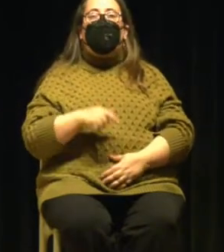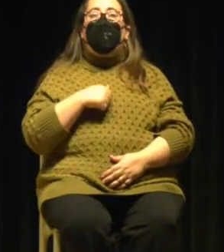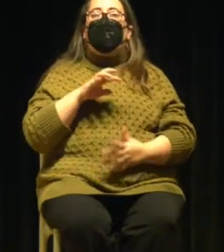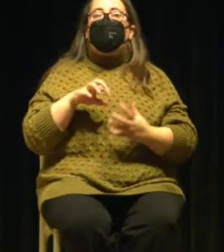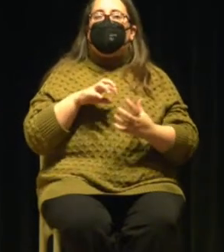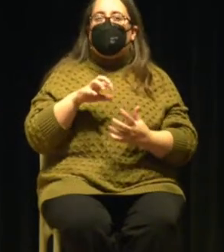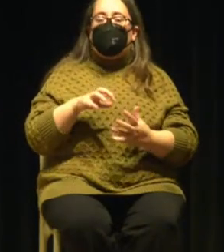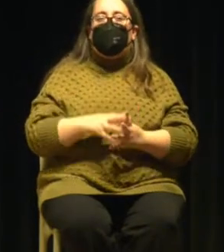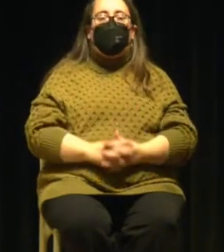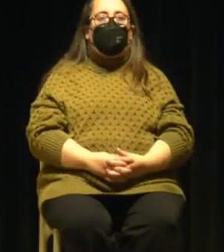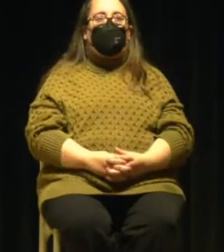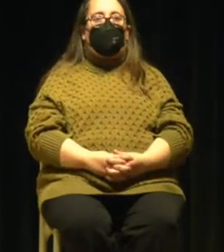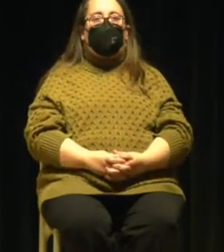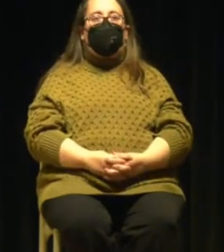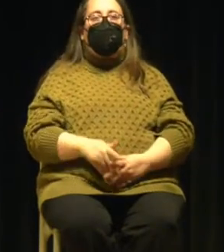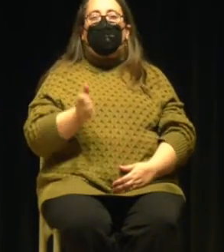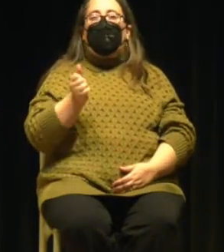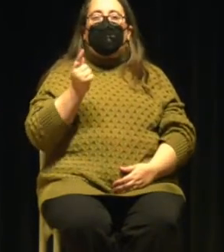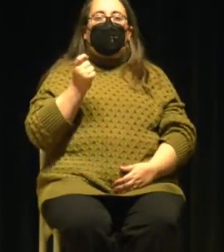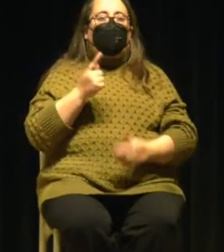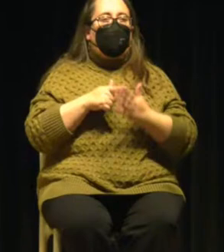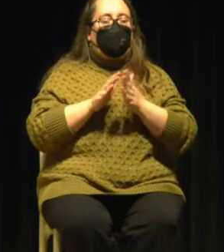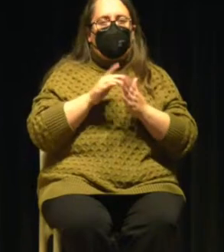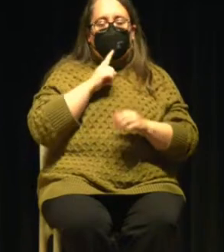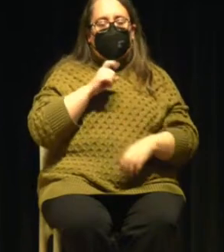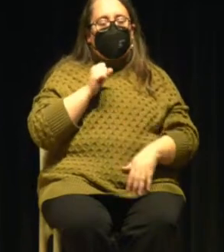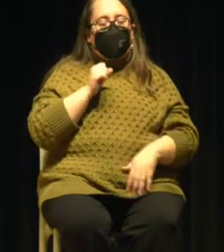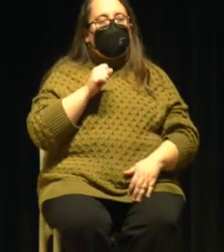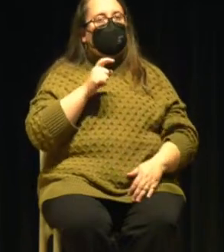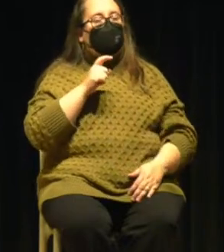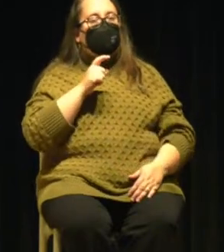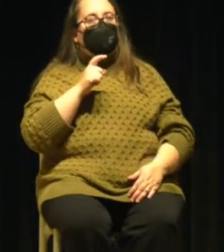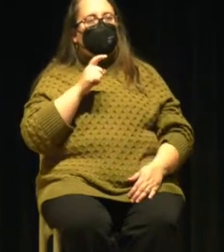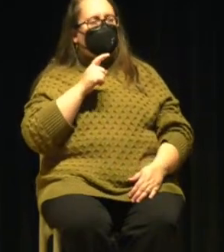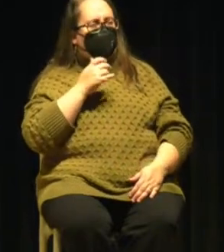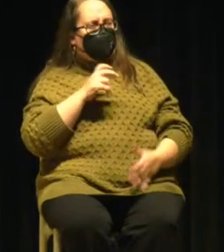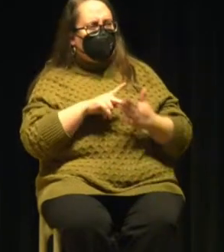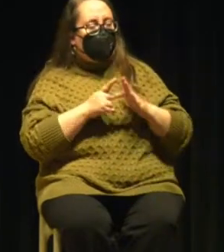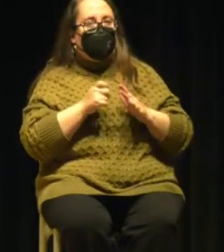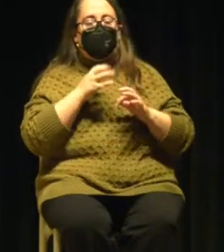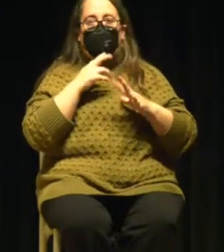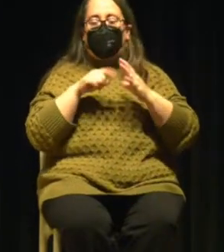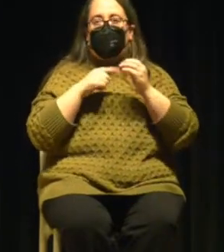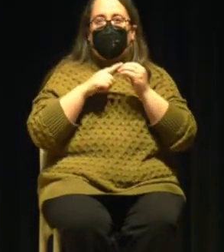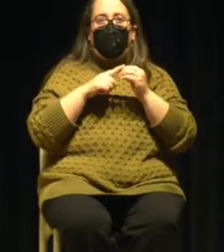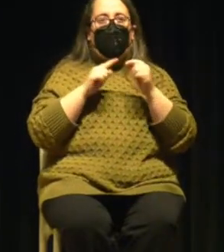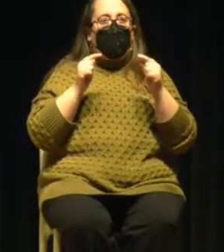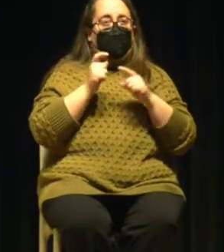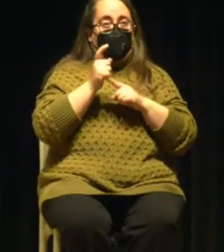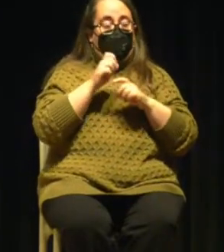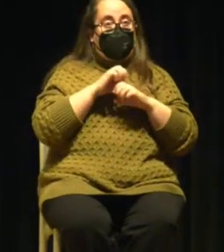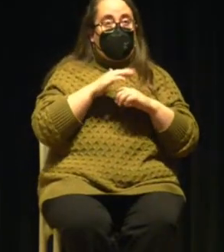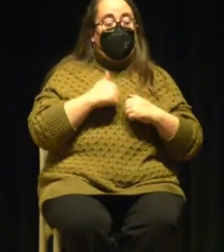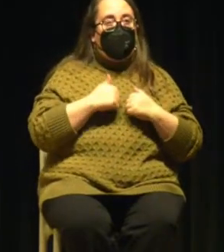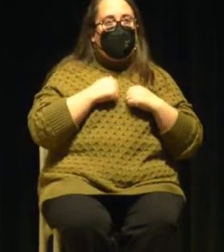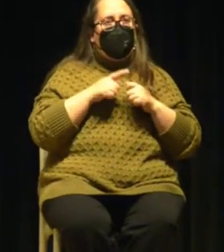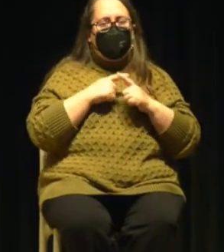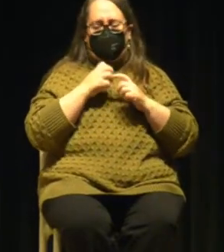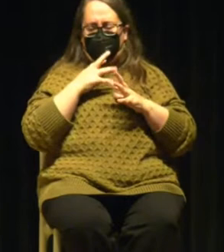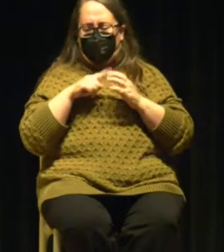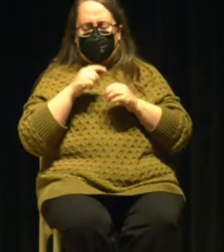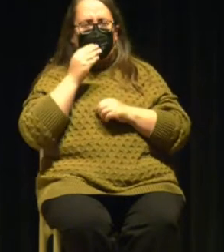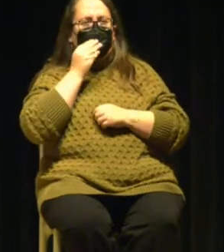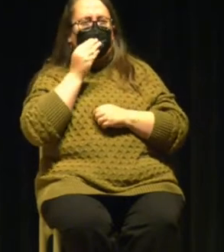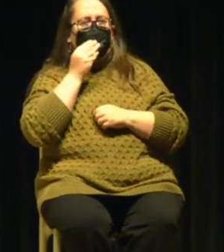confused. She's like, I don't understand what this book is. And I said, what do you mean? She's like, well, you're talking about like these really painful moments in your life, and then you talk about